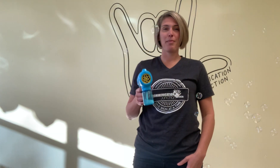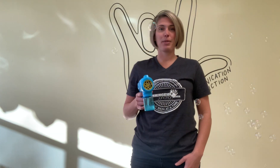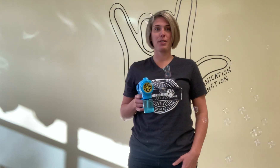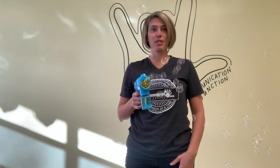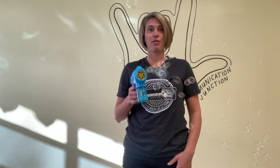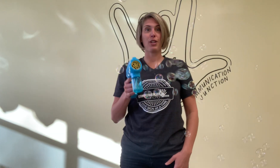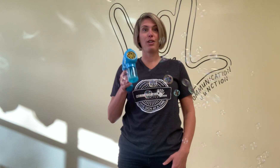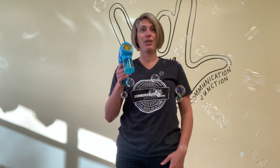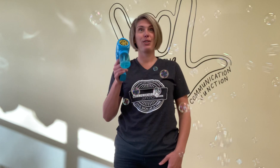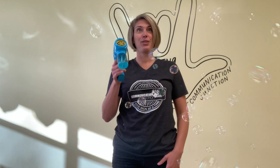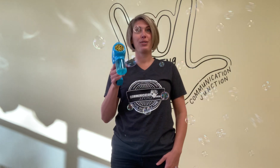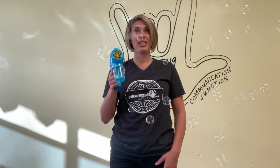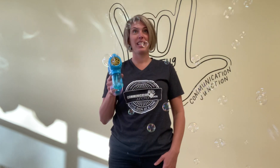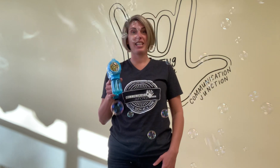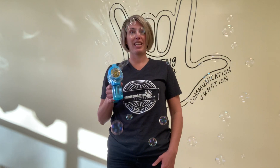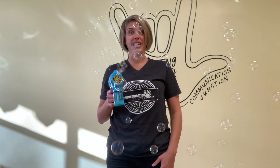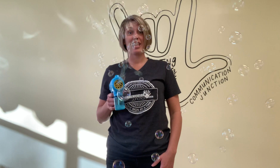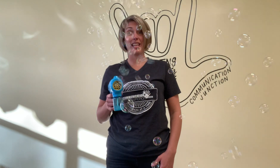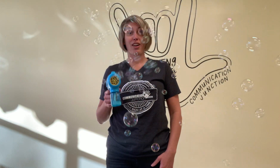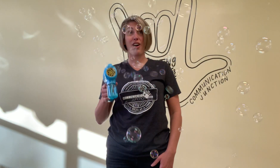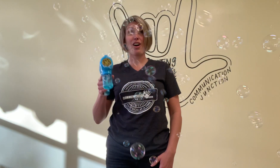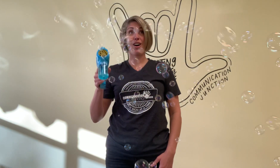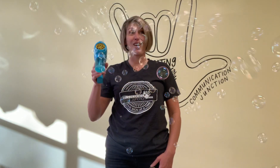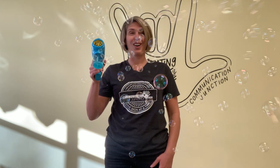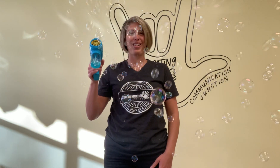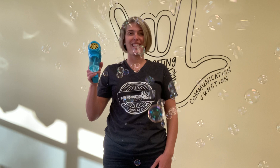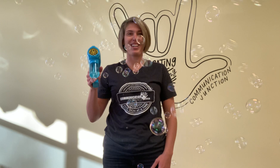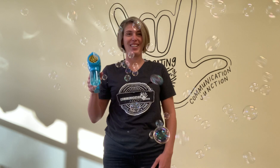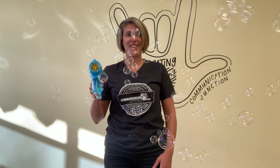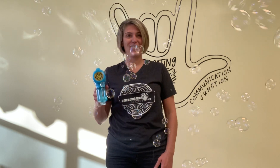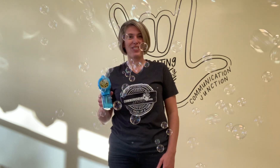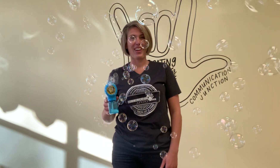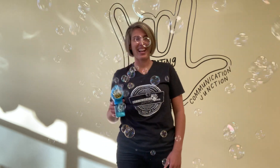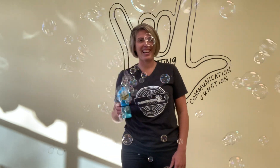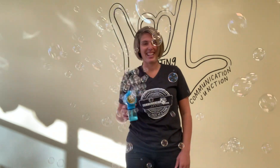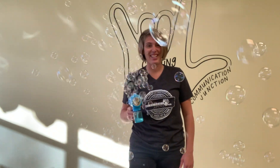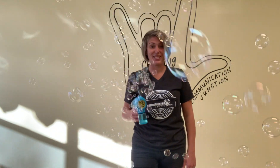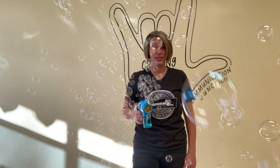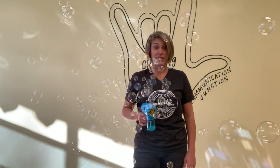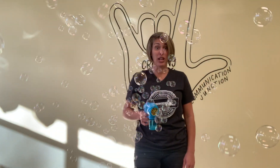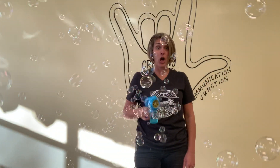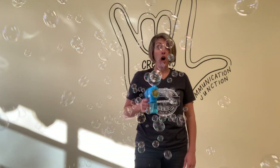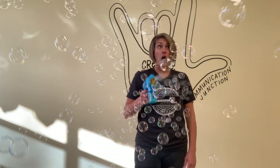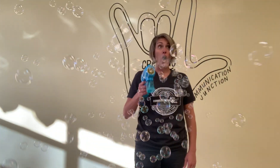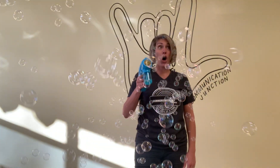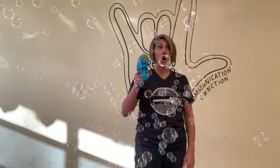Bubbles floating all around,